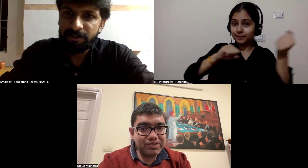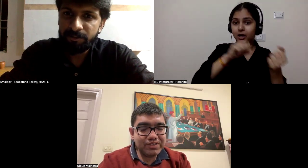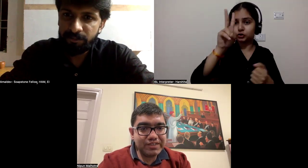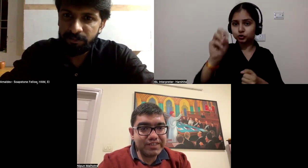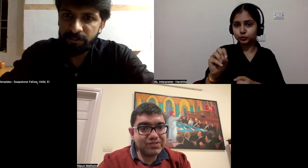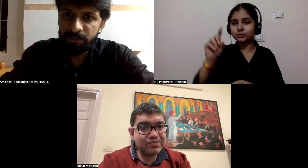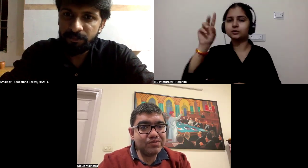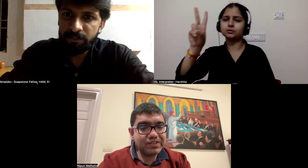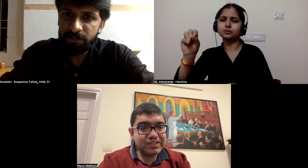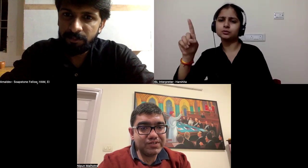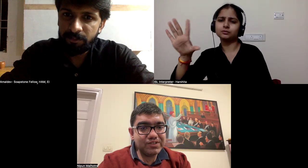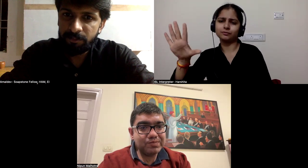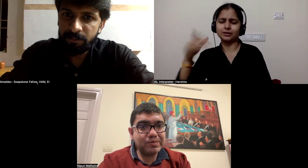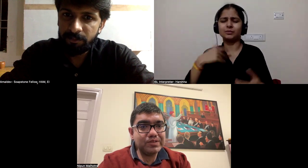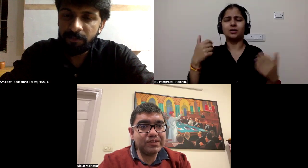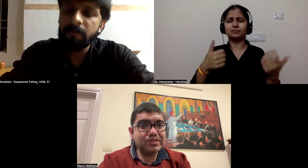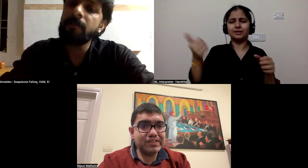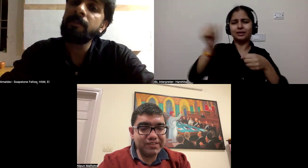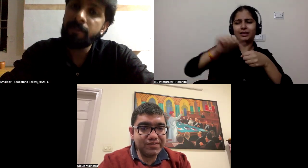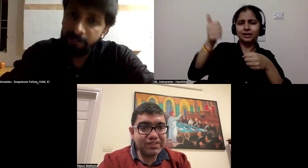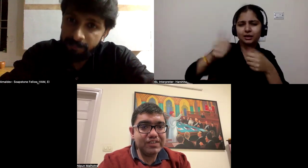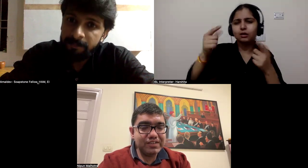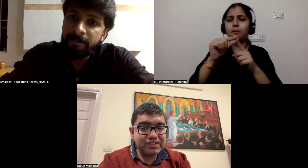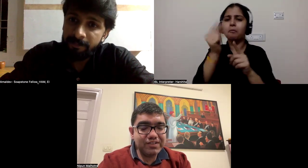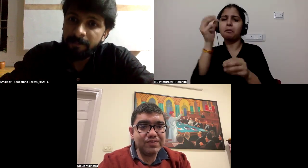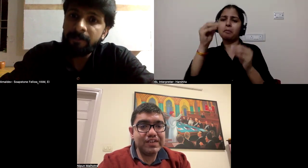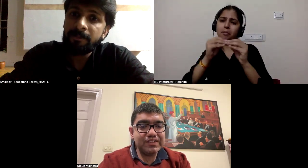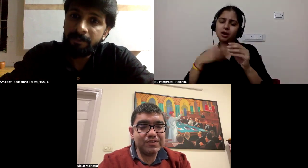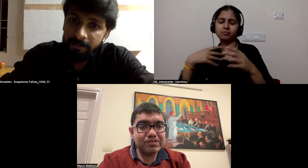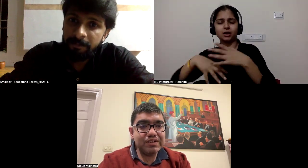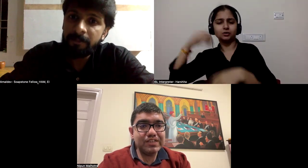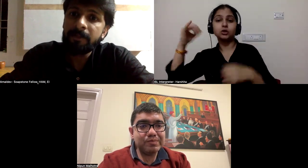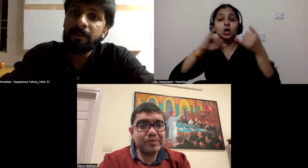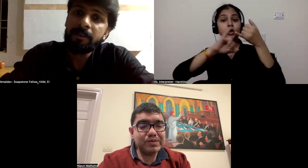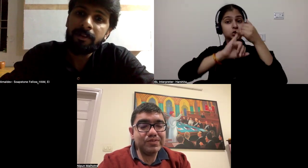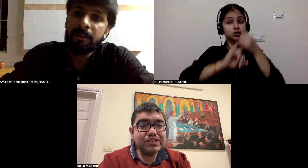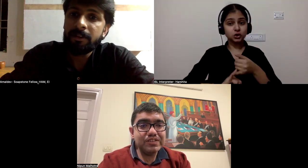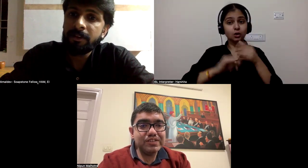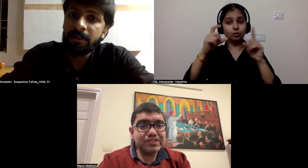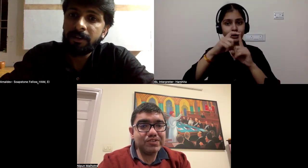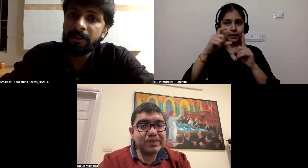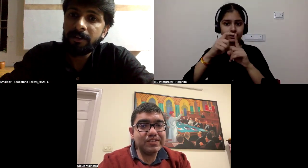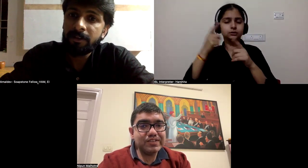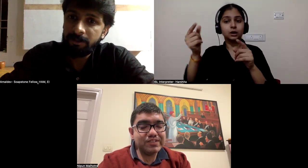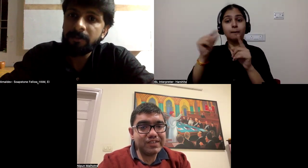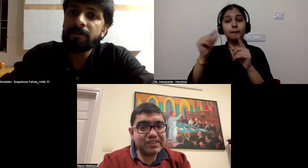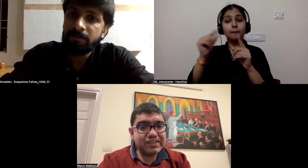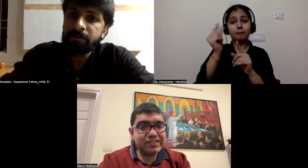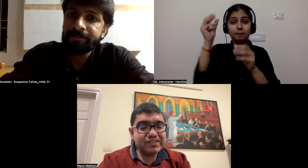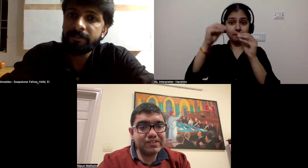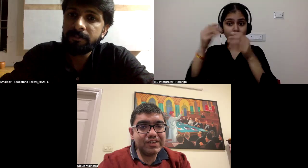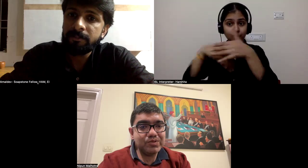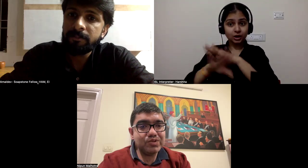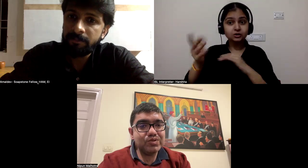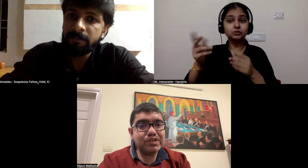out for drinks with a few friends to this pub in South Delhi. At that pub, the restaurant manager actually said